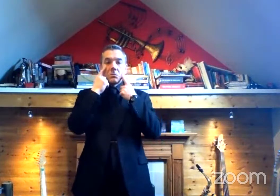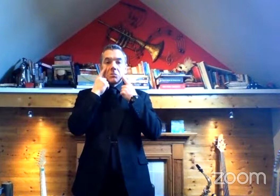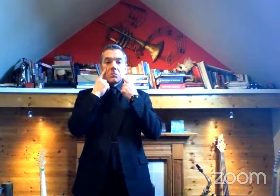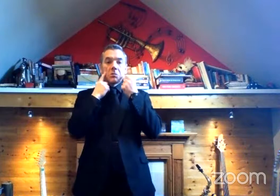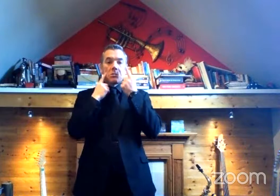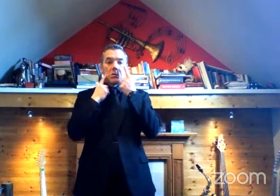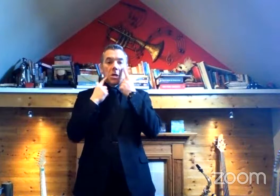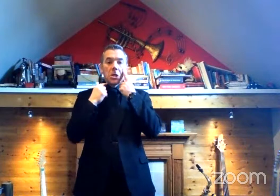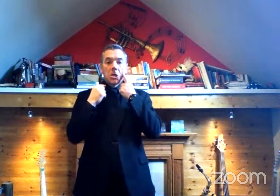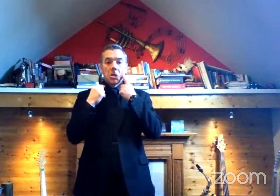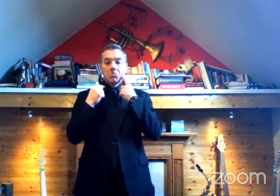am crying.